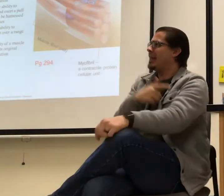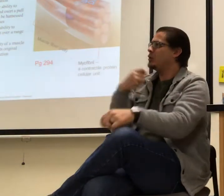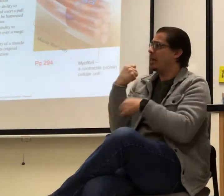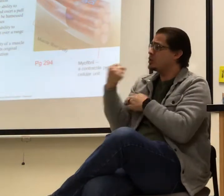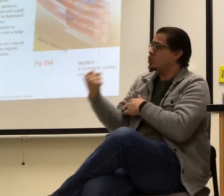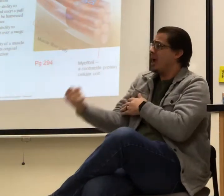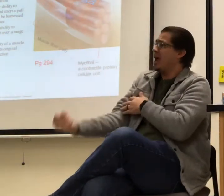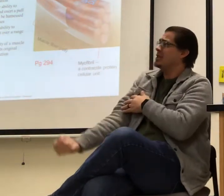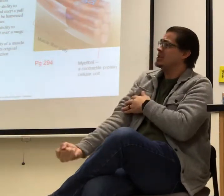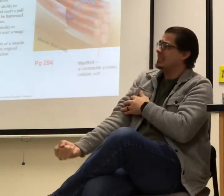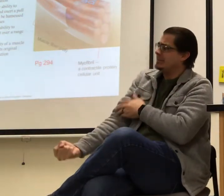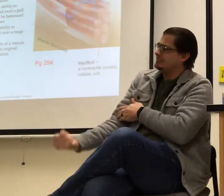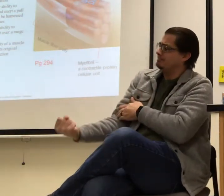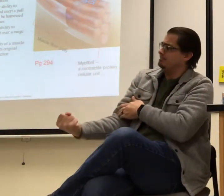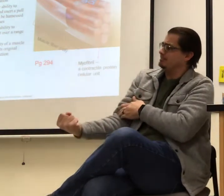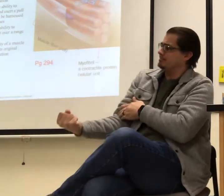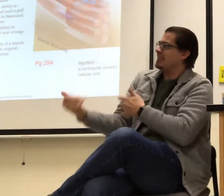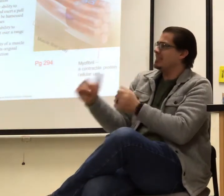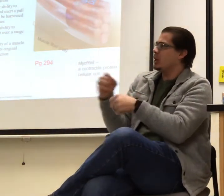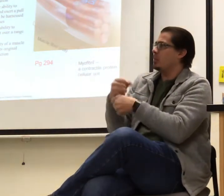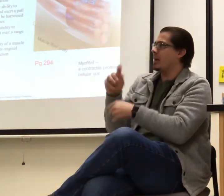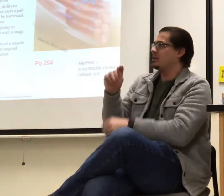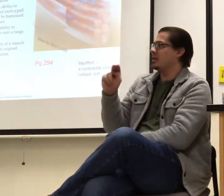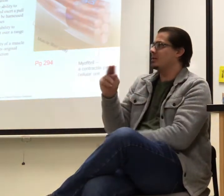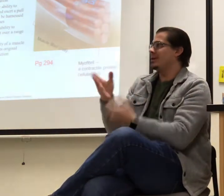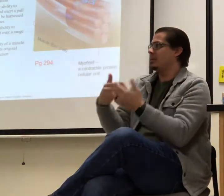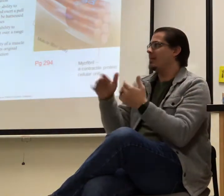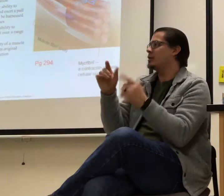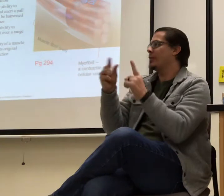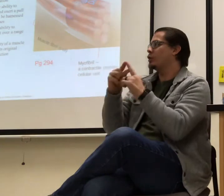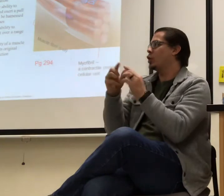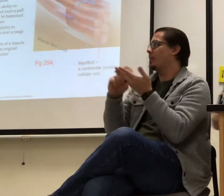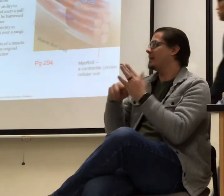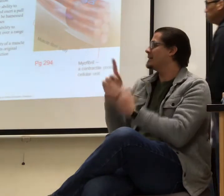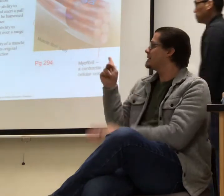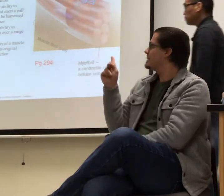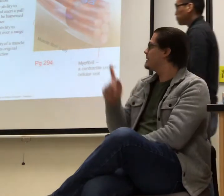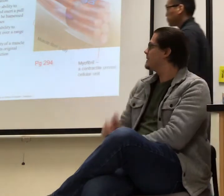and you can still generate tension. So that's what the term means.